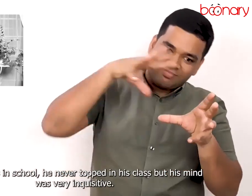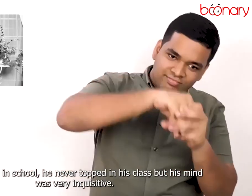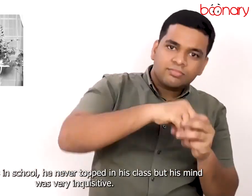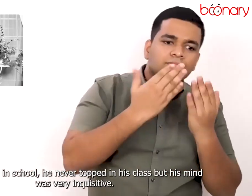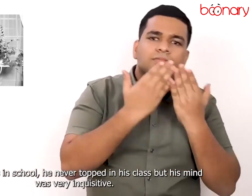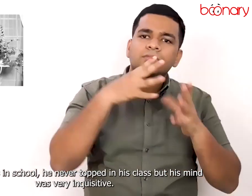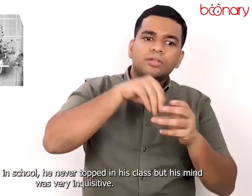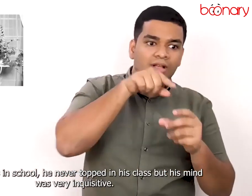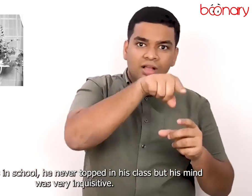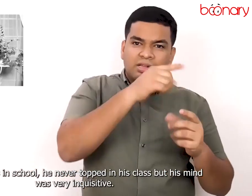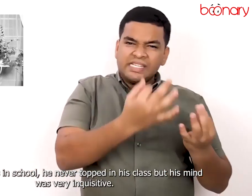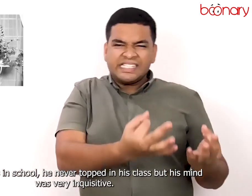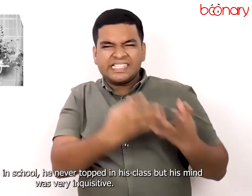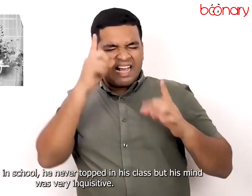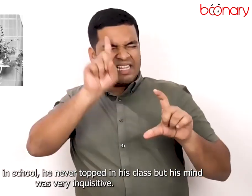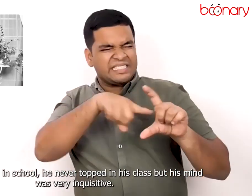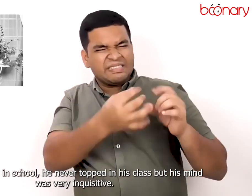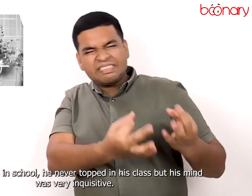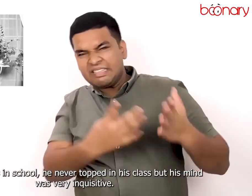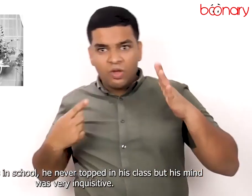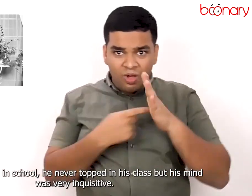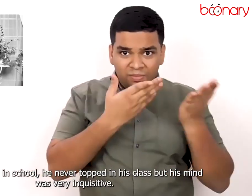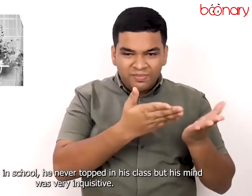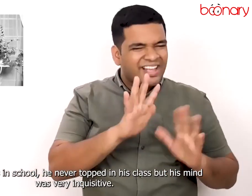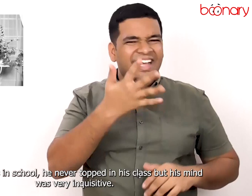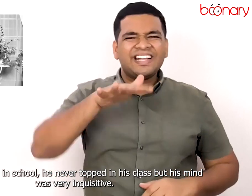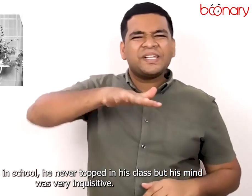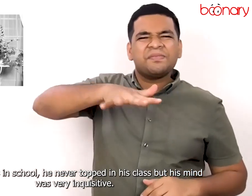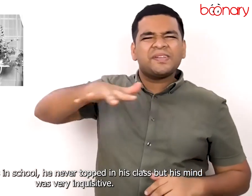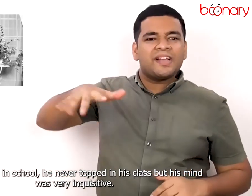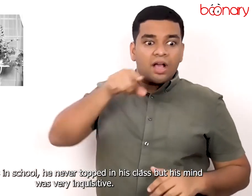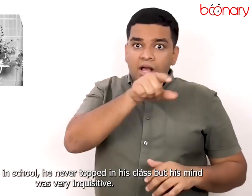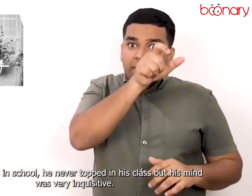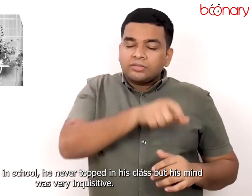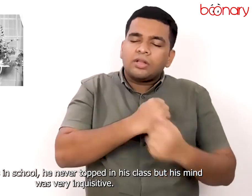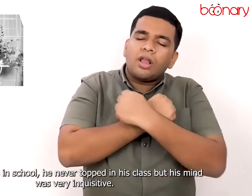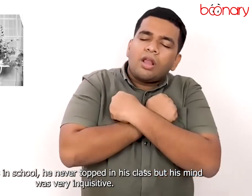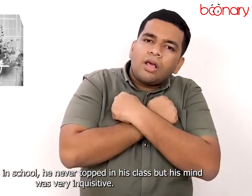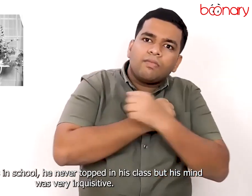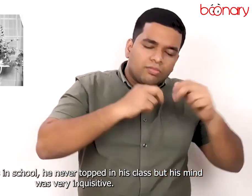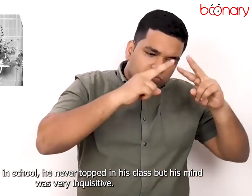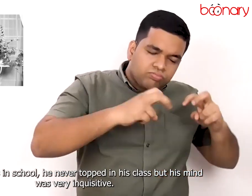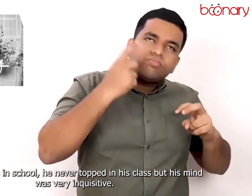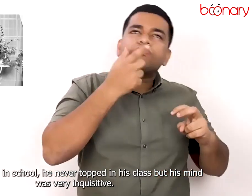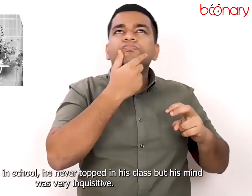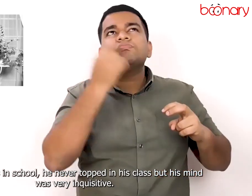When he was in school, he never topped in his class, but his mind was